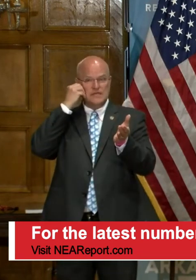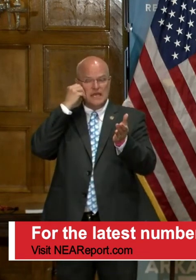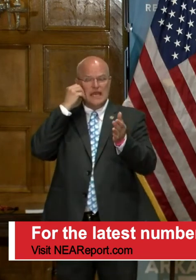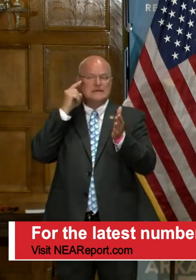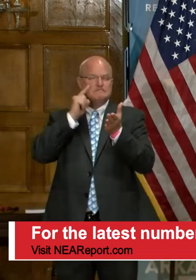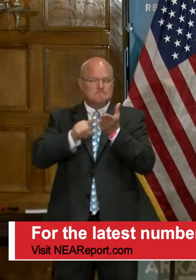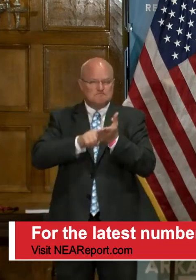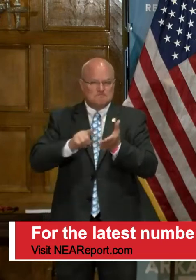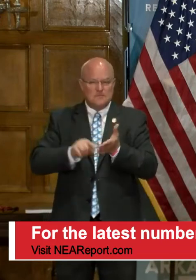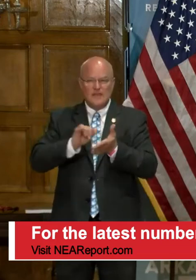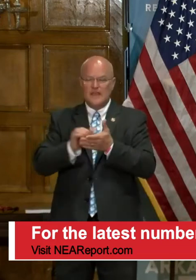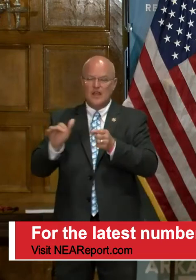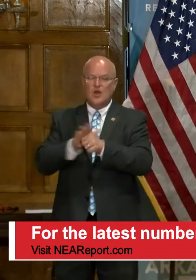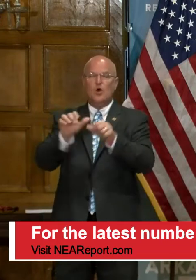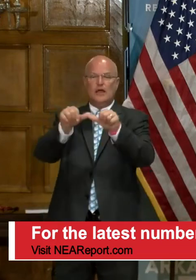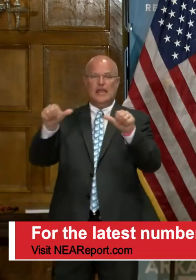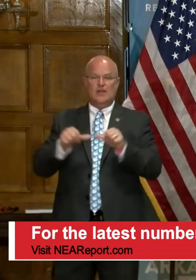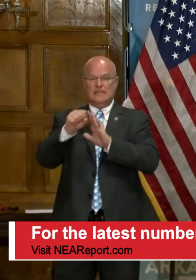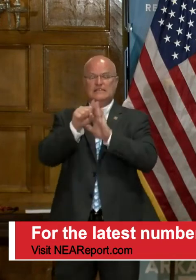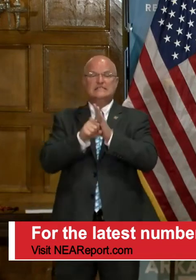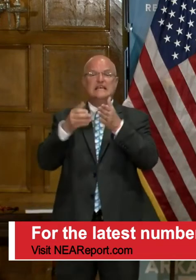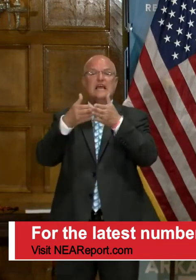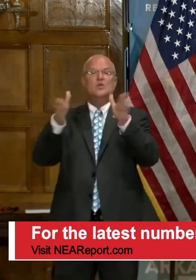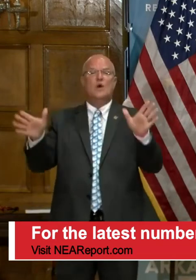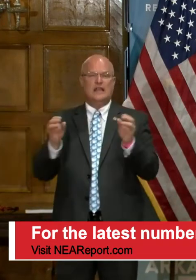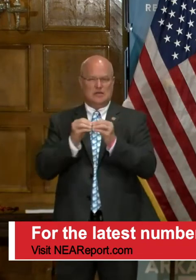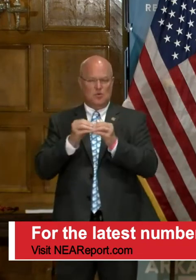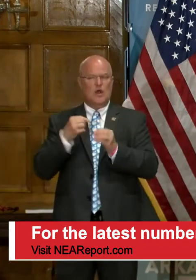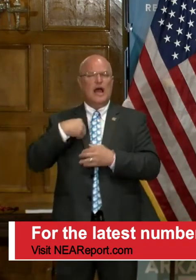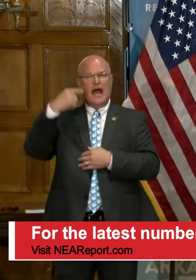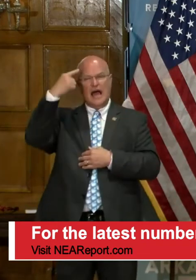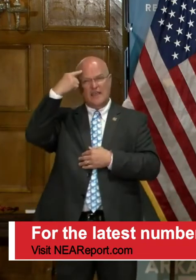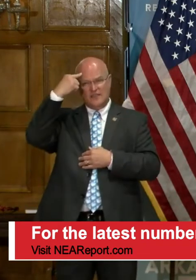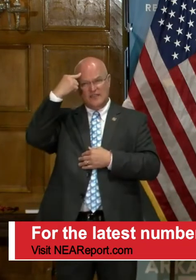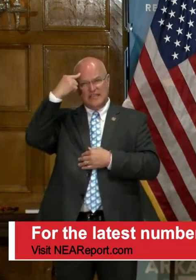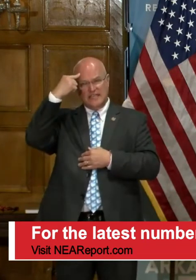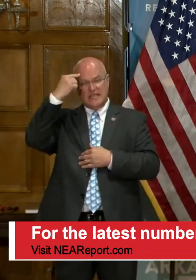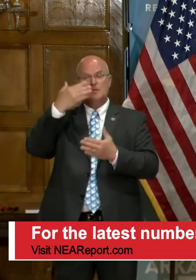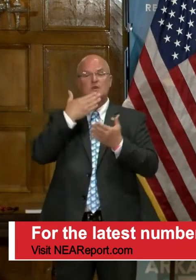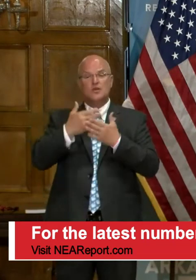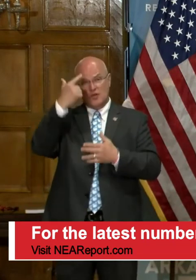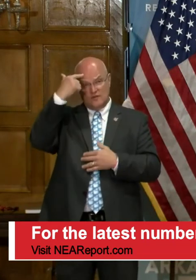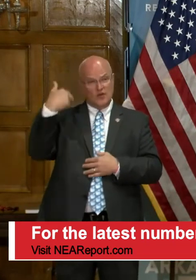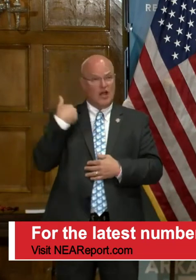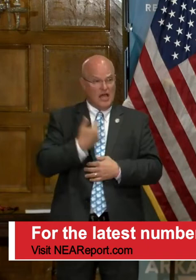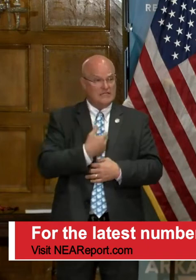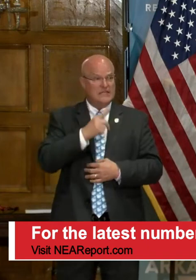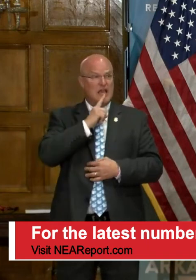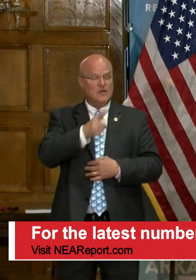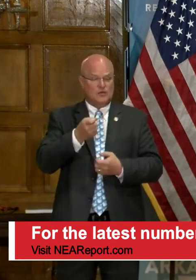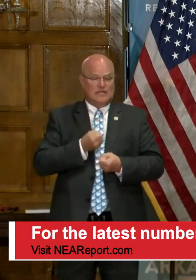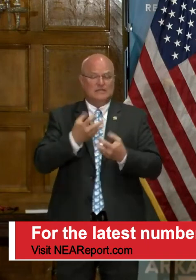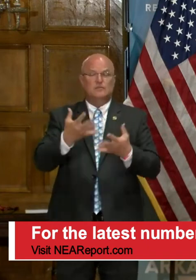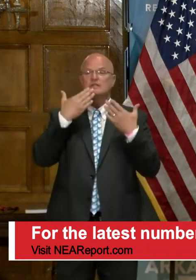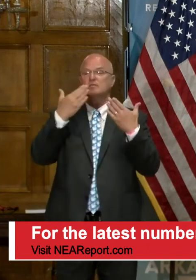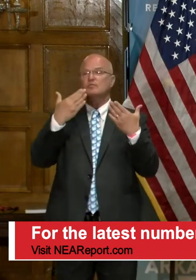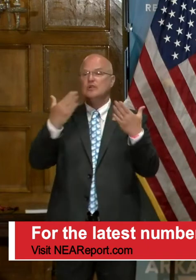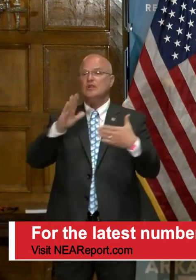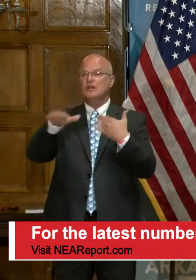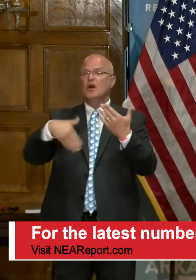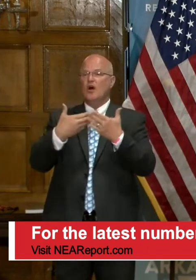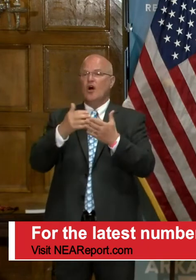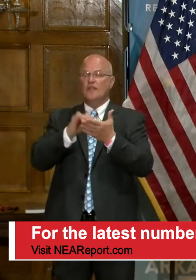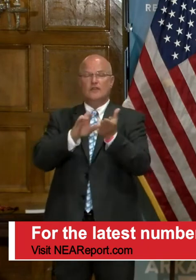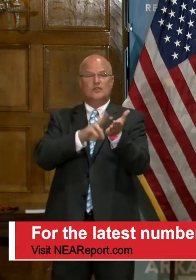probing into that whole area statewide just a little bit more. I think it would be instructive for us, and really express appreciation to all